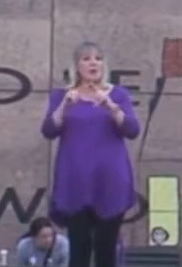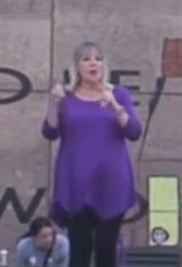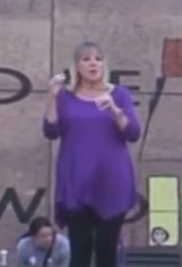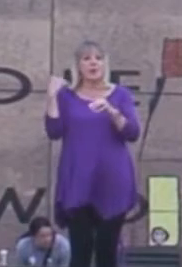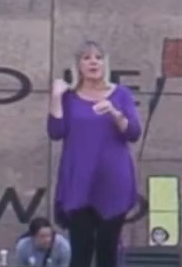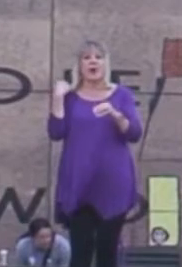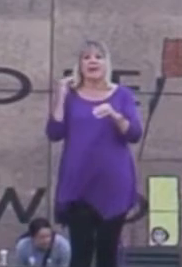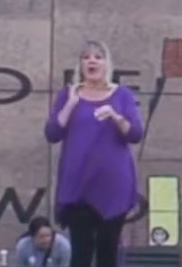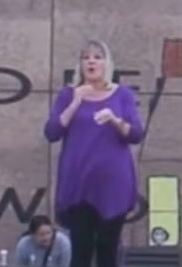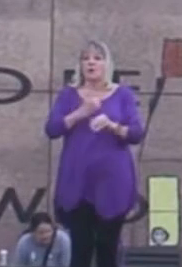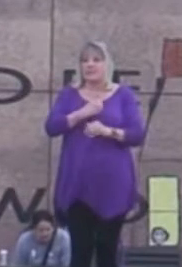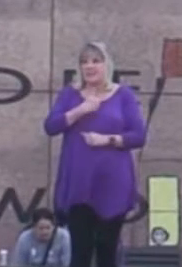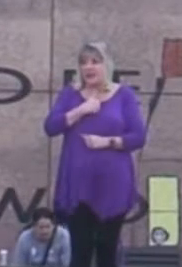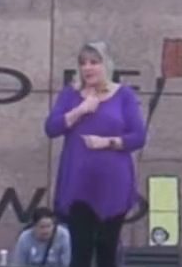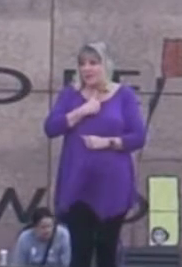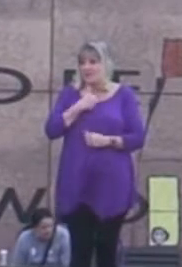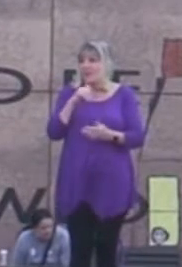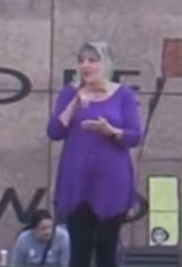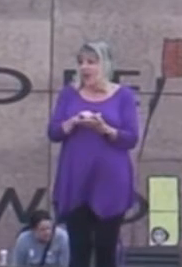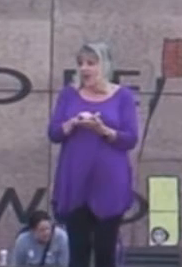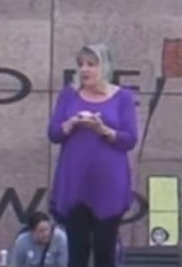ourselves that